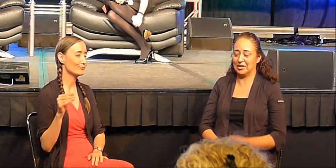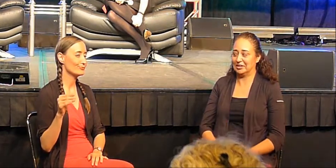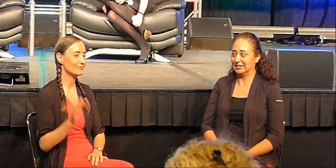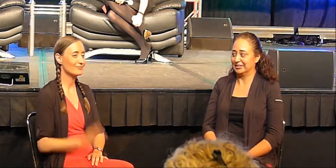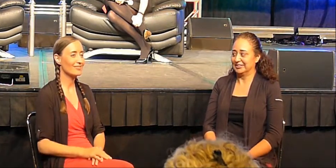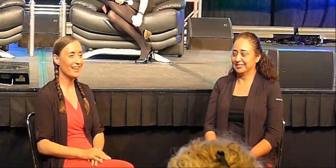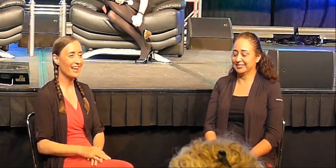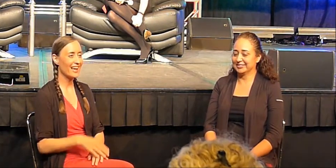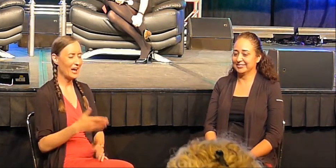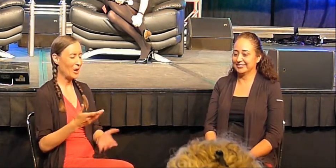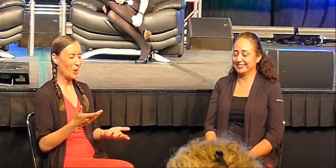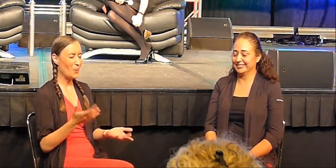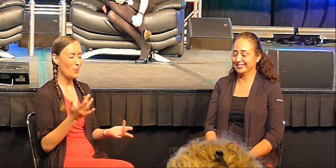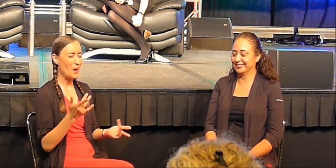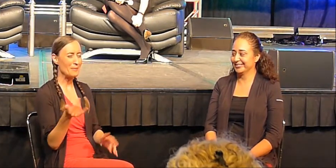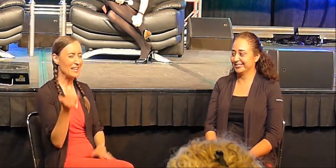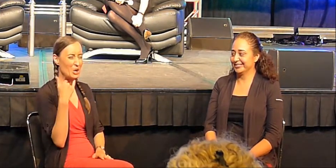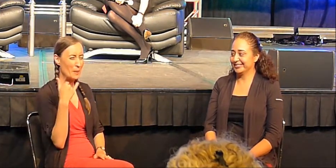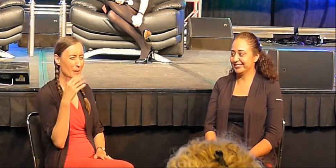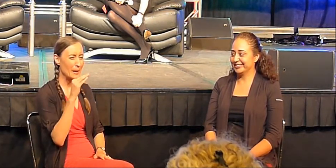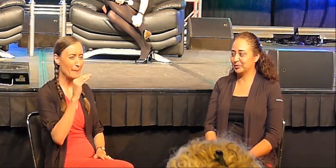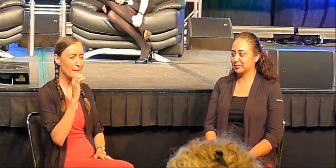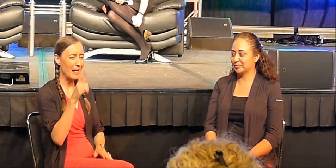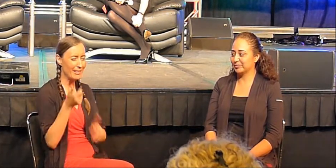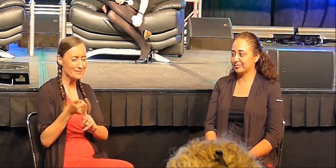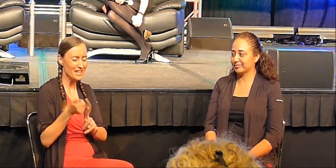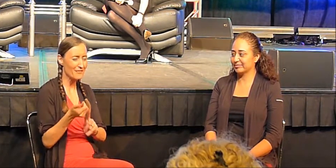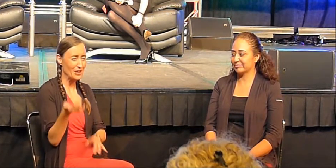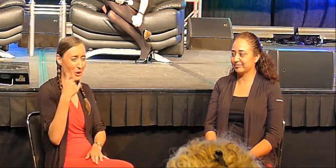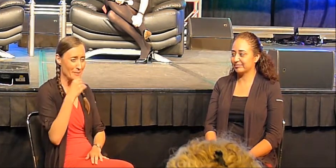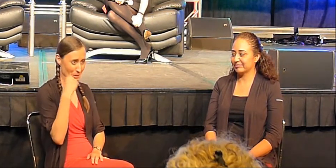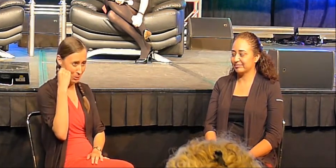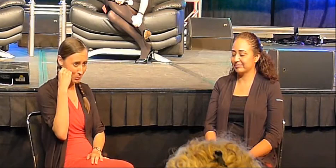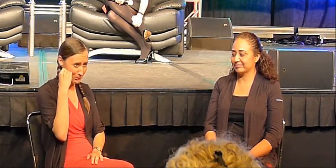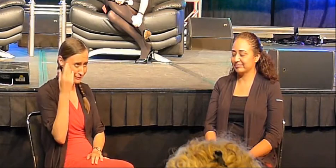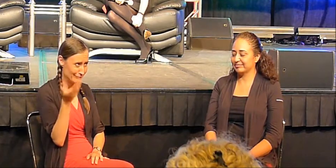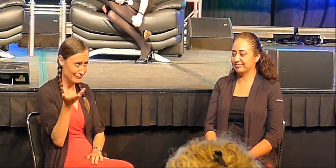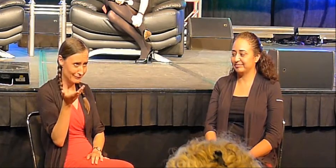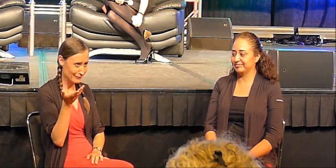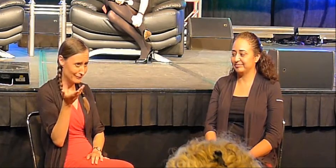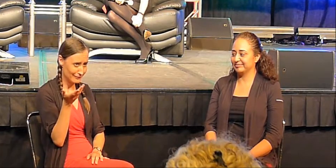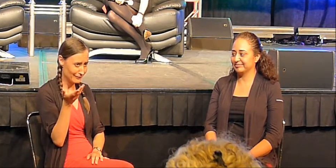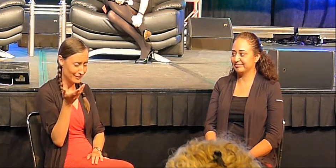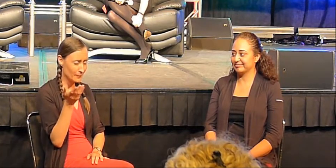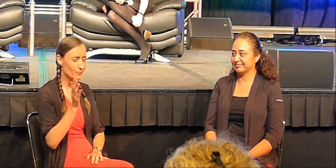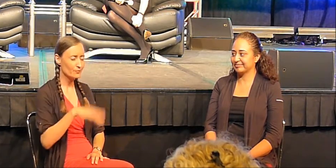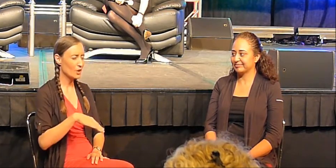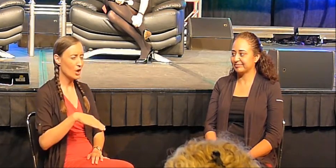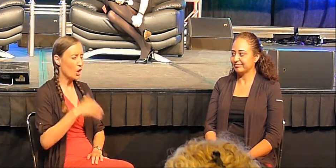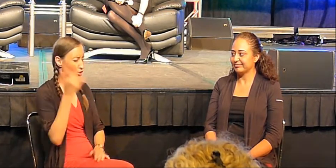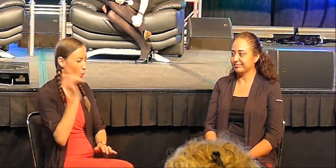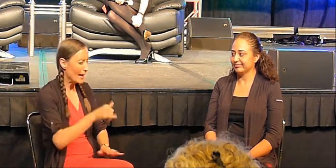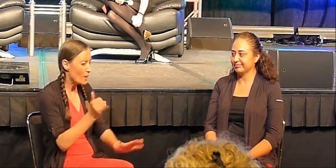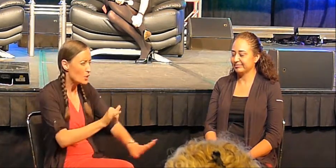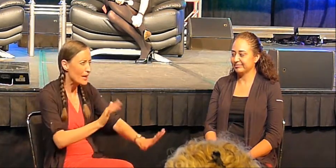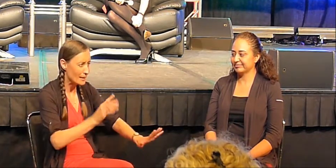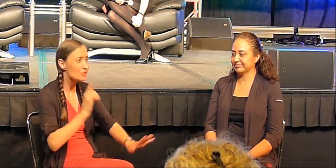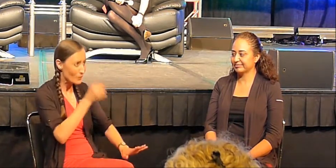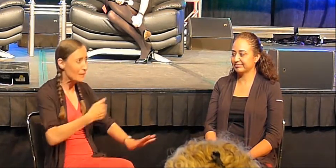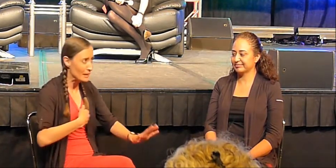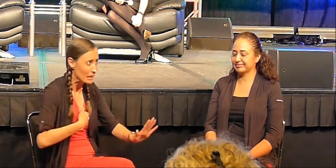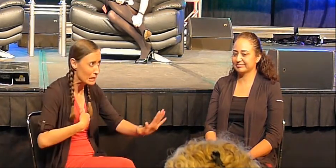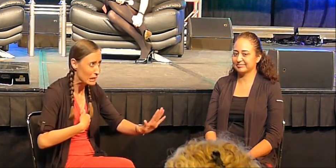Because, I mean, why would Mel Brooks be calling me at home? I mean, that makes sense. Phone rang, and he goes, don't hang up, it's really